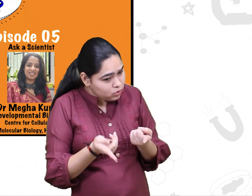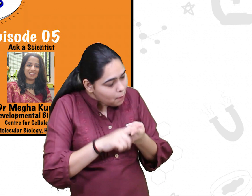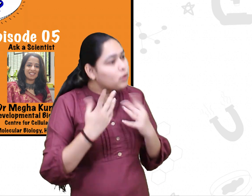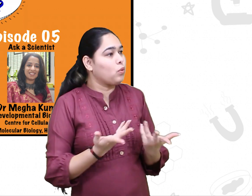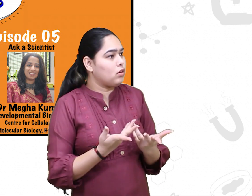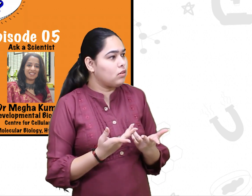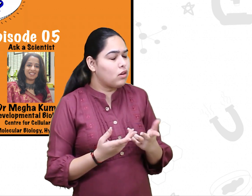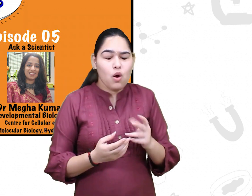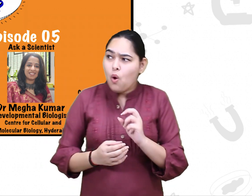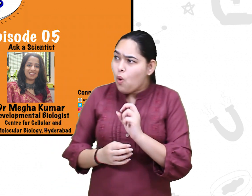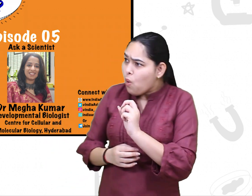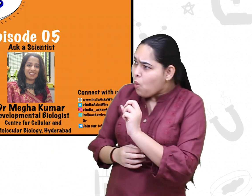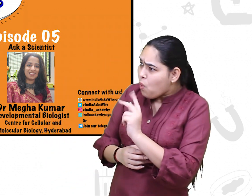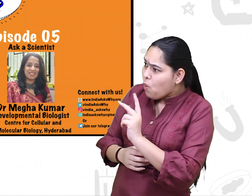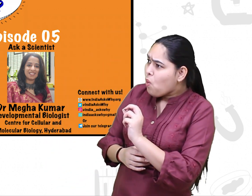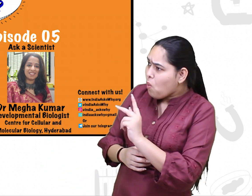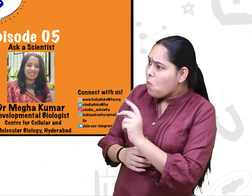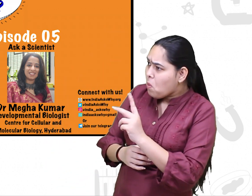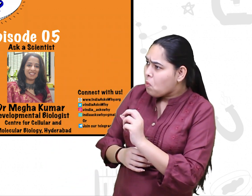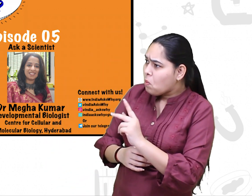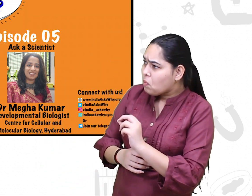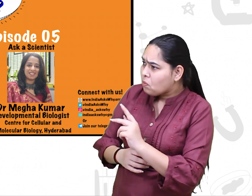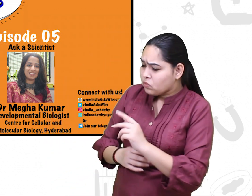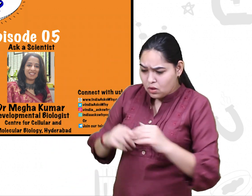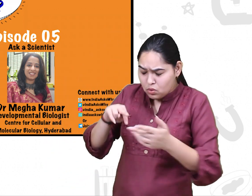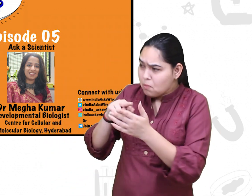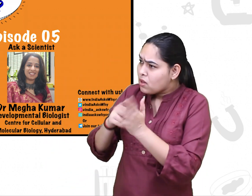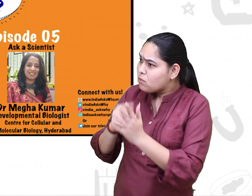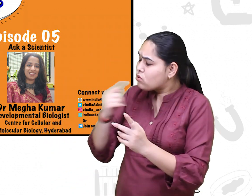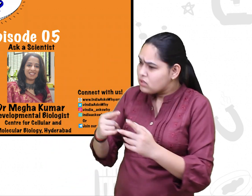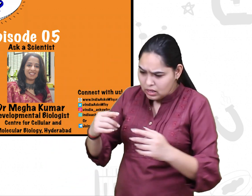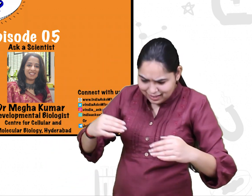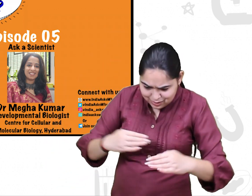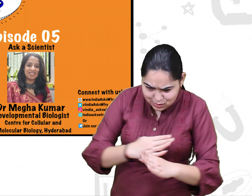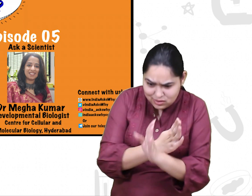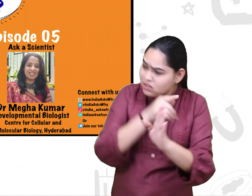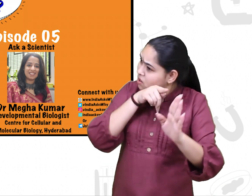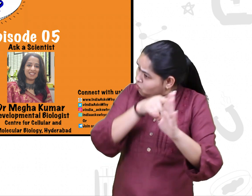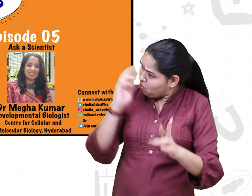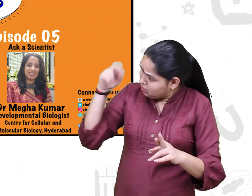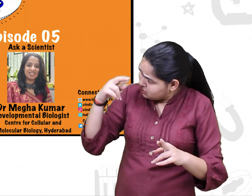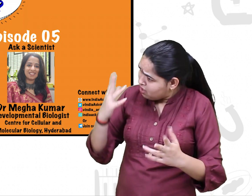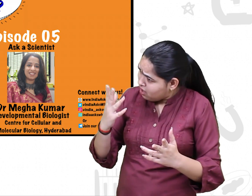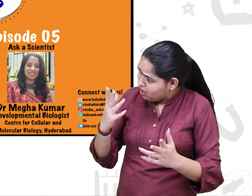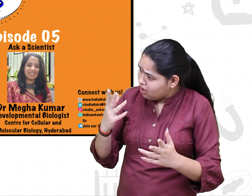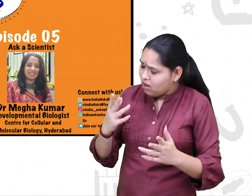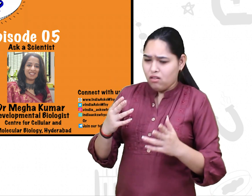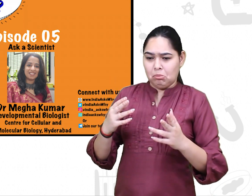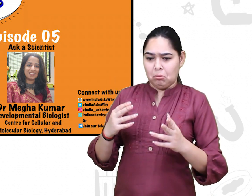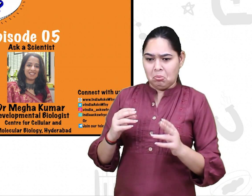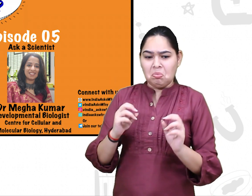and here scientists studied snake babies much before they were even ready to hatch.